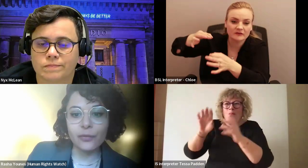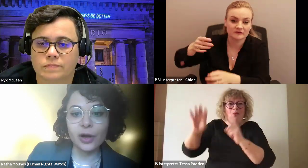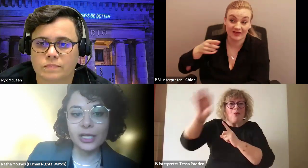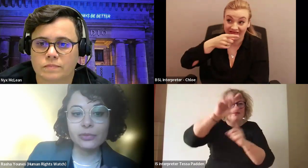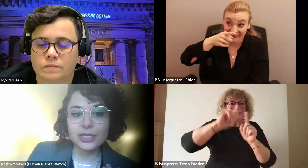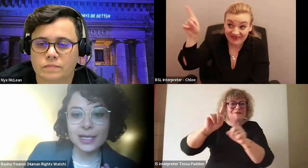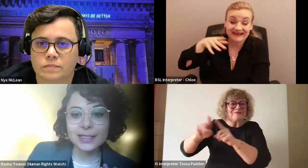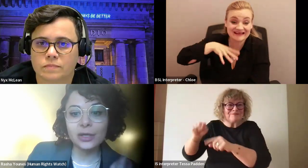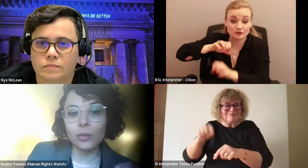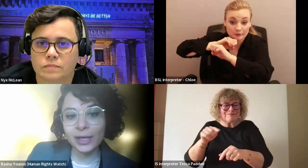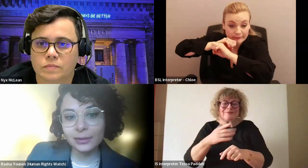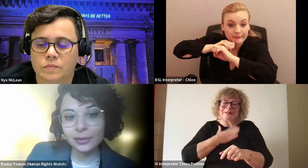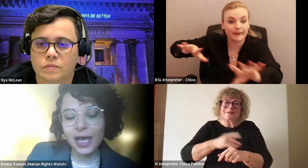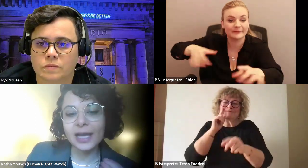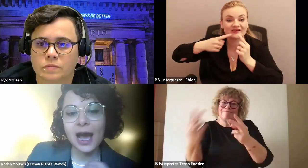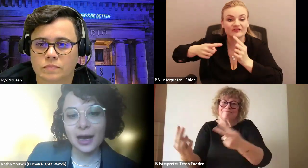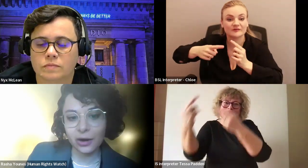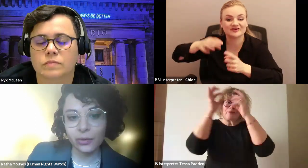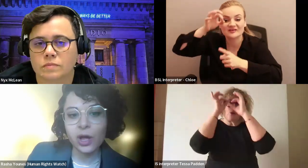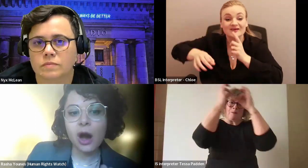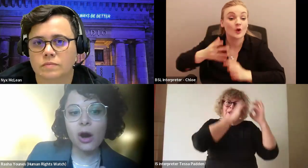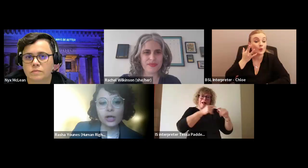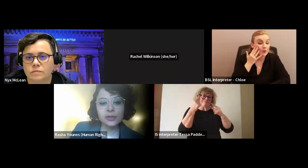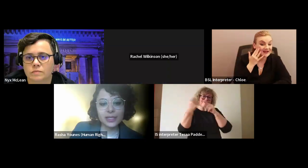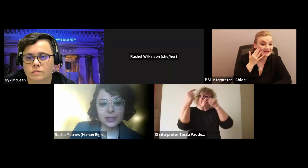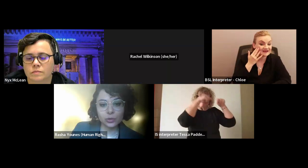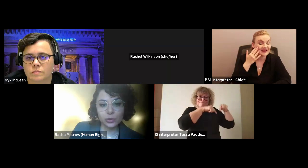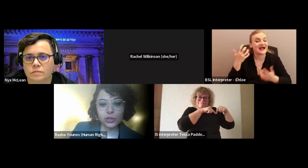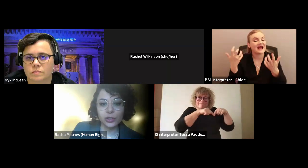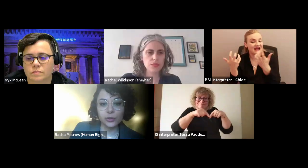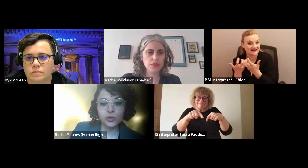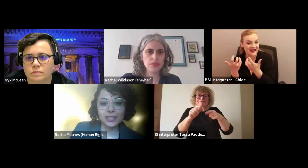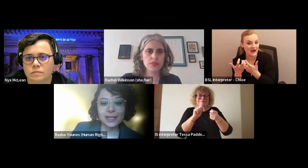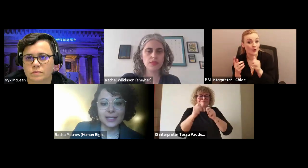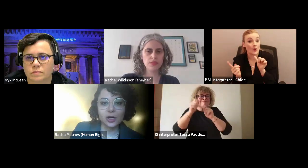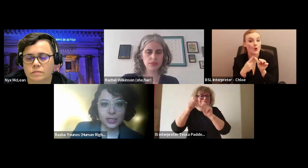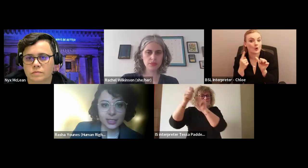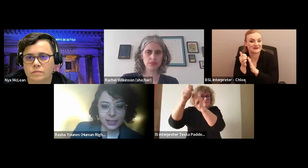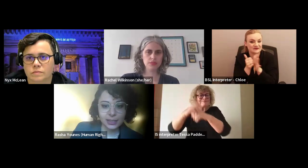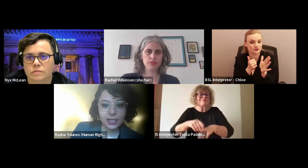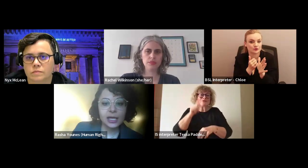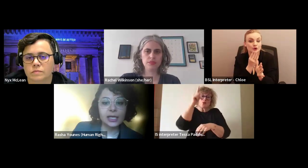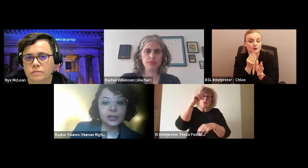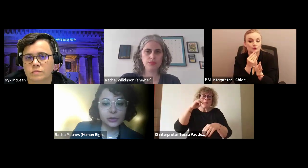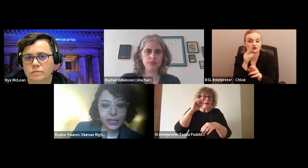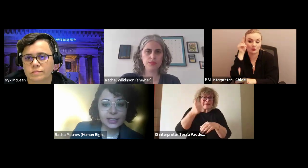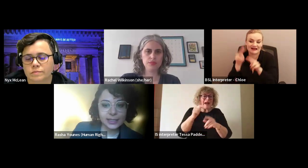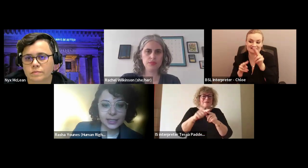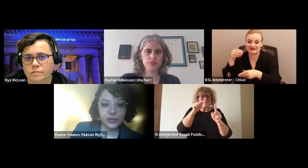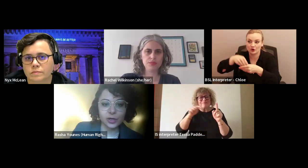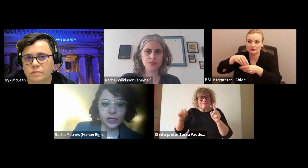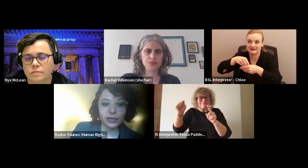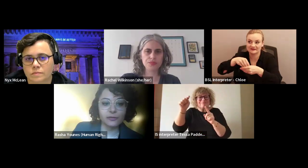information regarding precisely when and how automated tools are used to assess content,